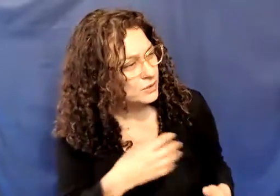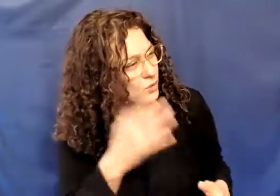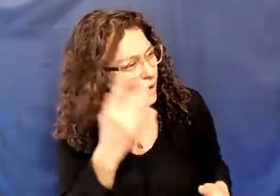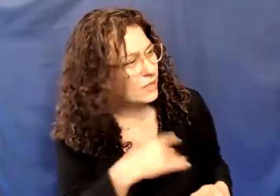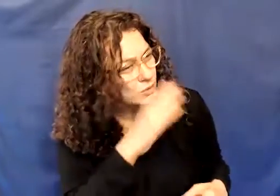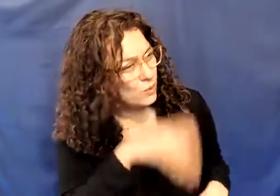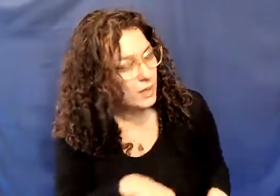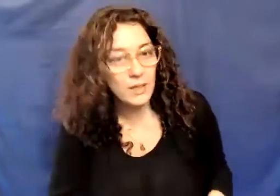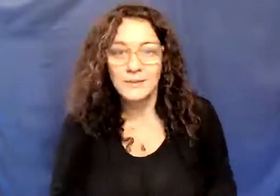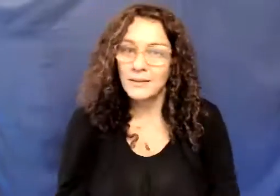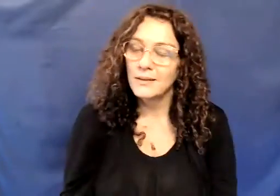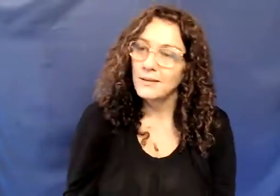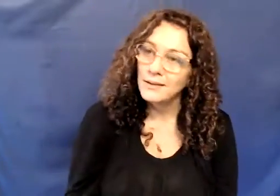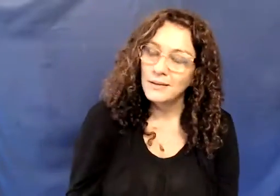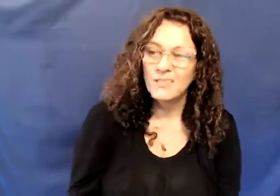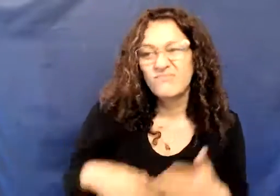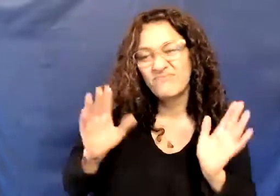already. They already heard it.